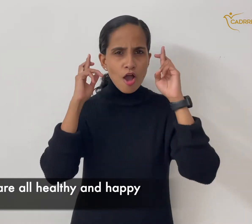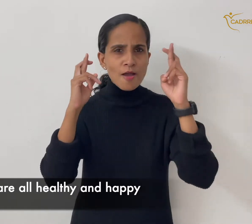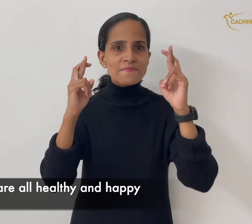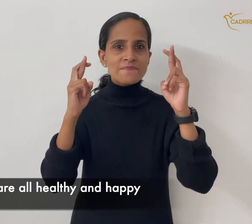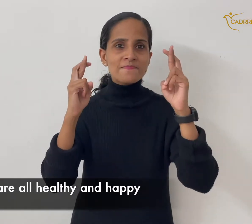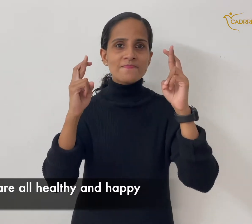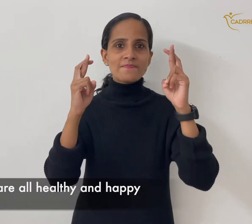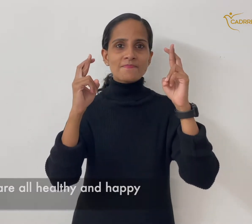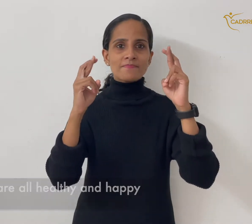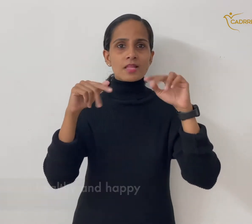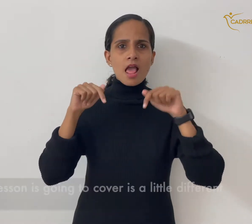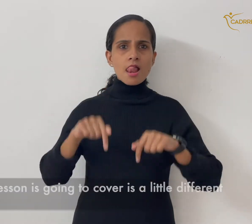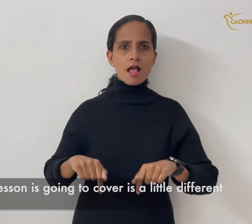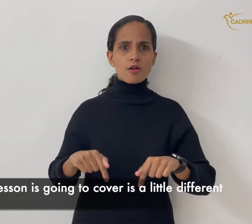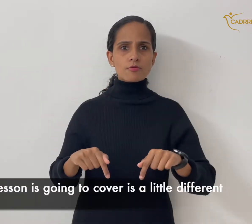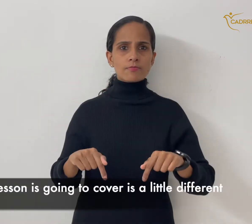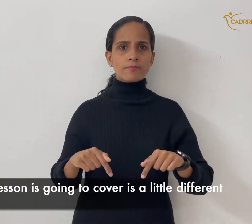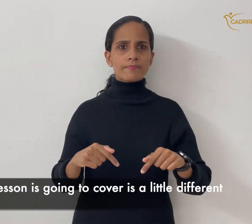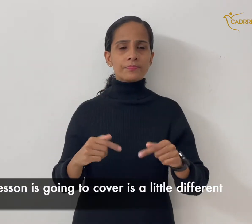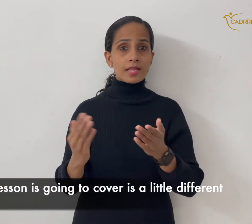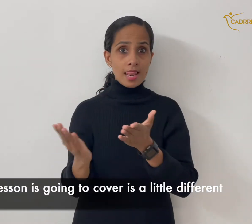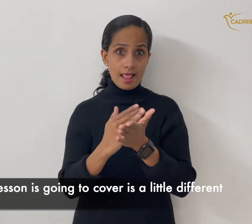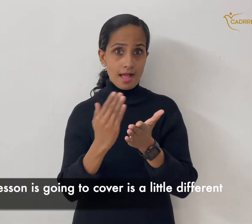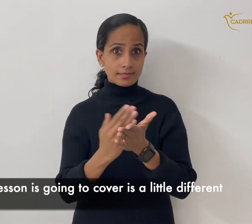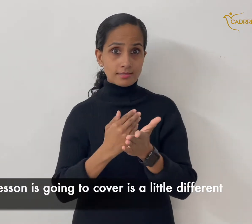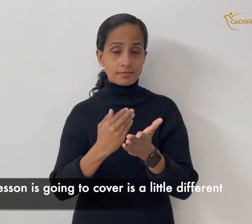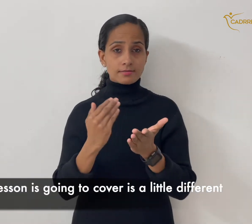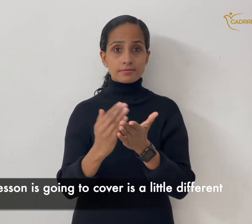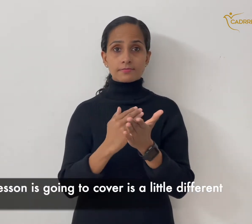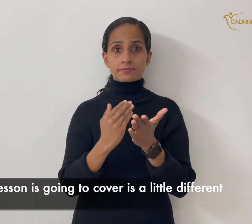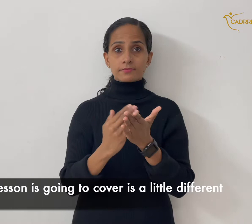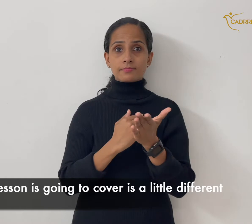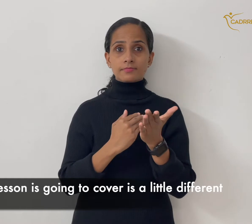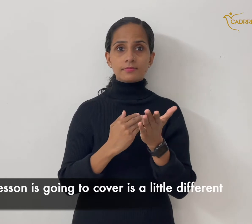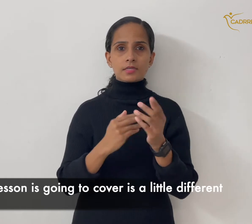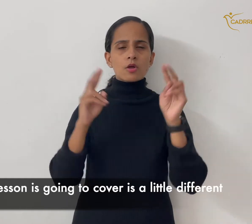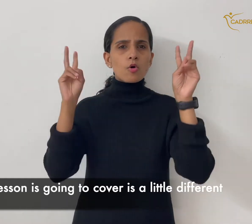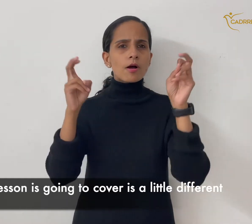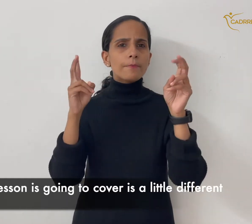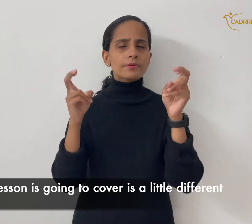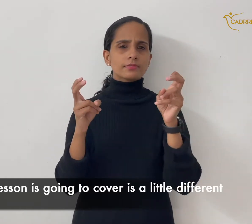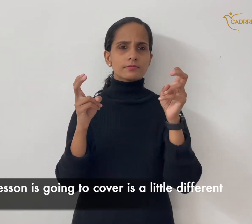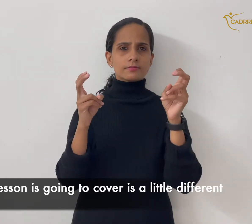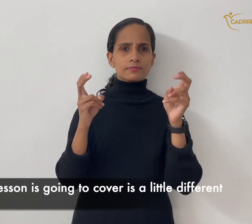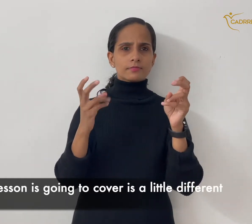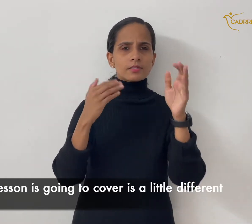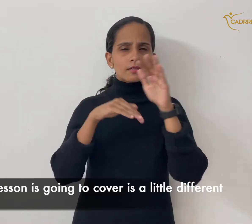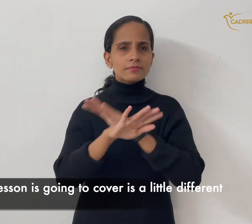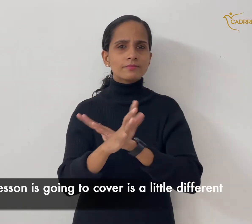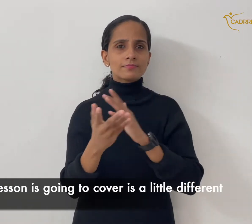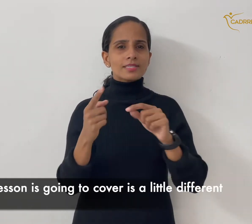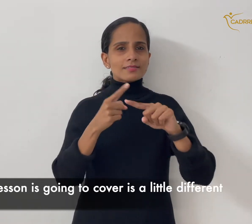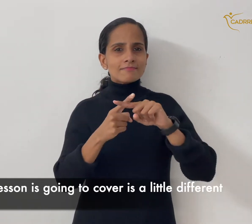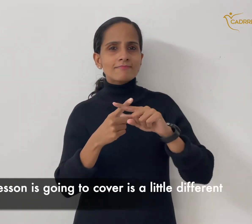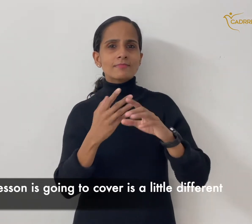The topic that this lesson is going to cover is a